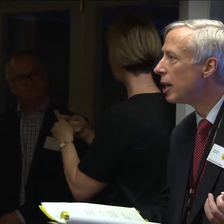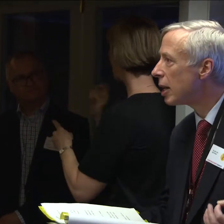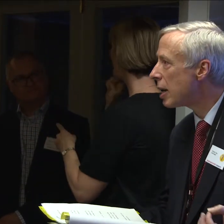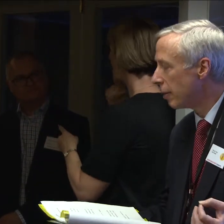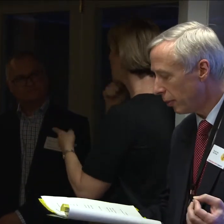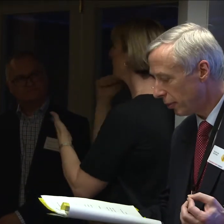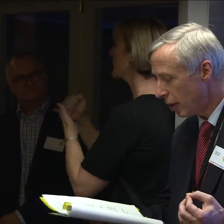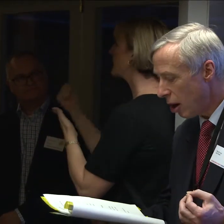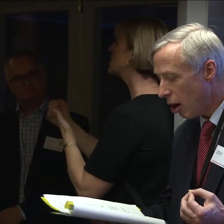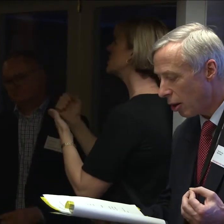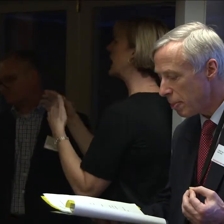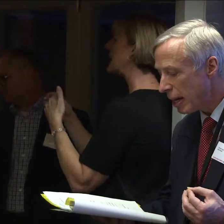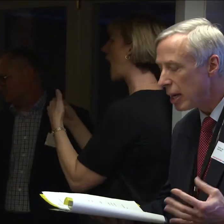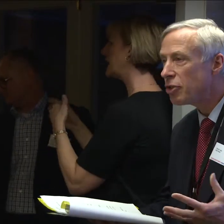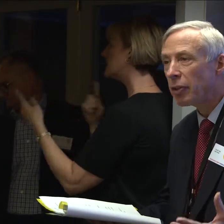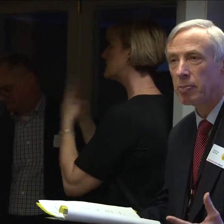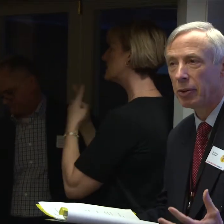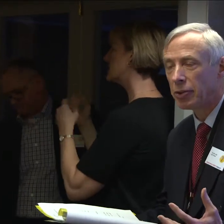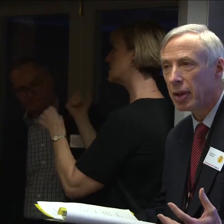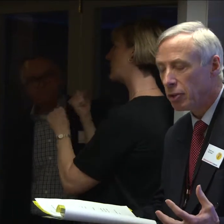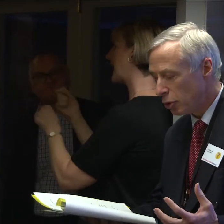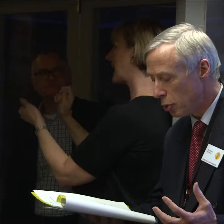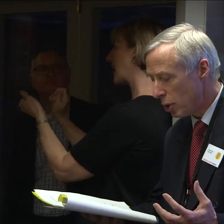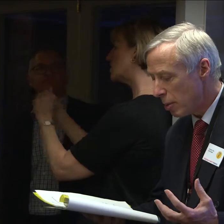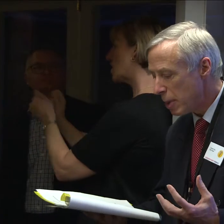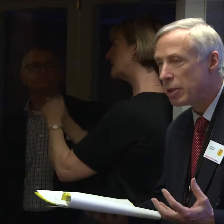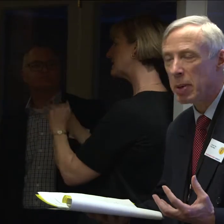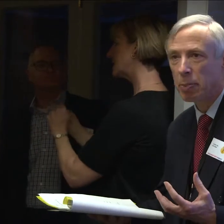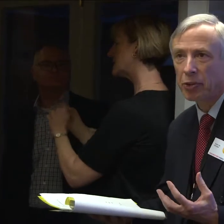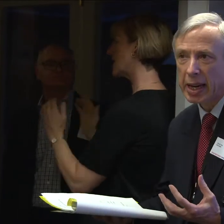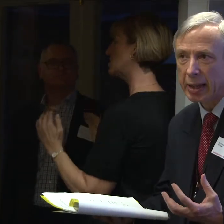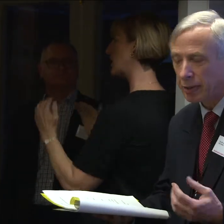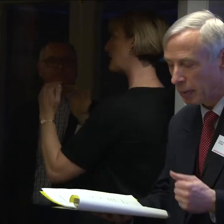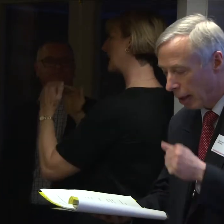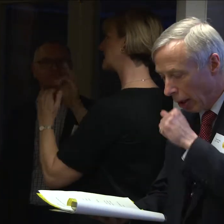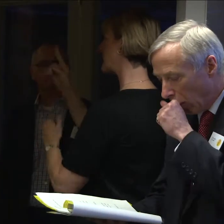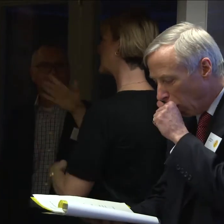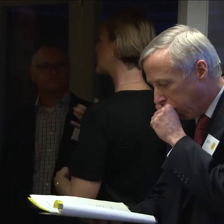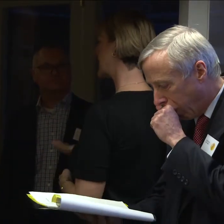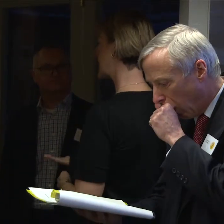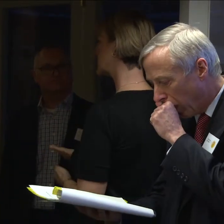publishing guidance on making adjustments to meet people's needs.